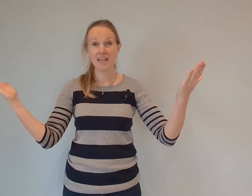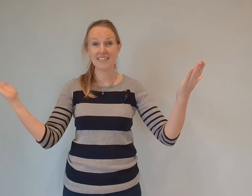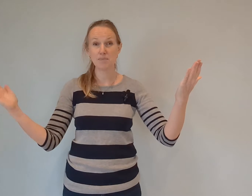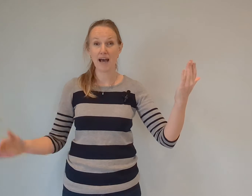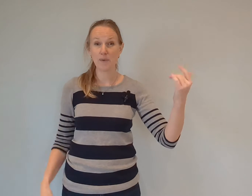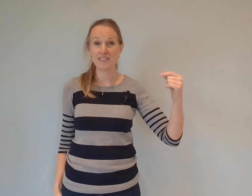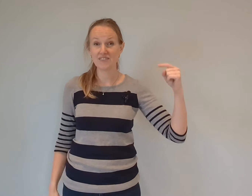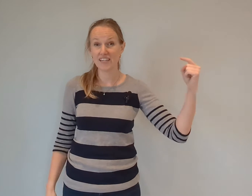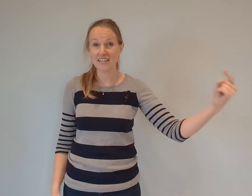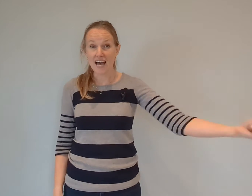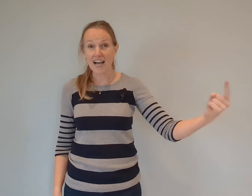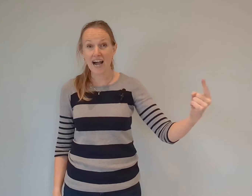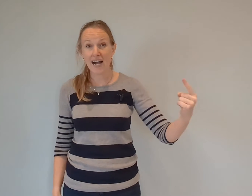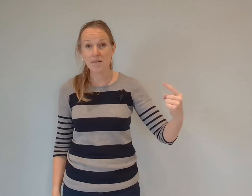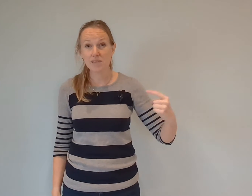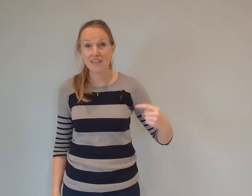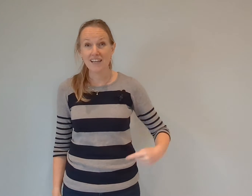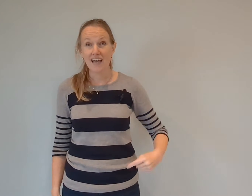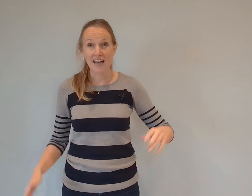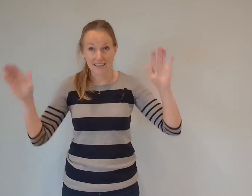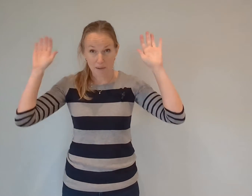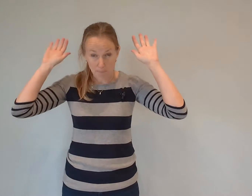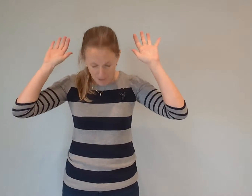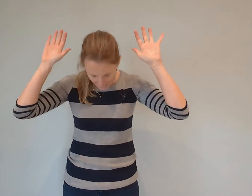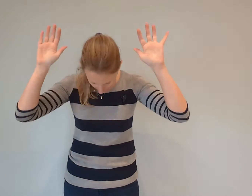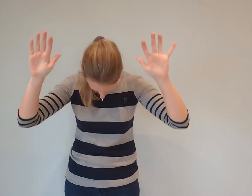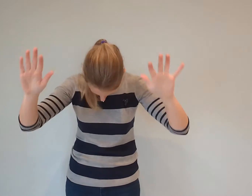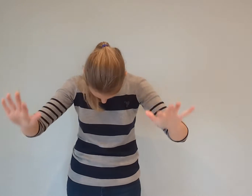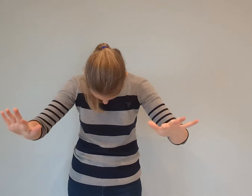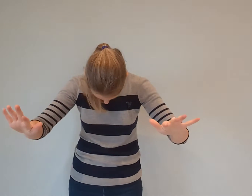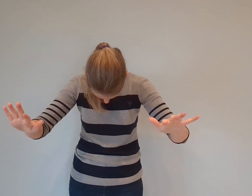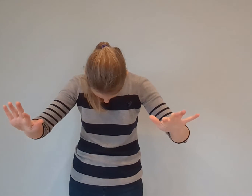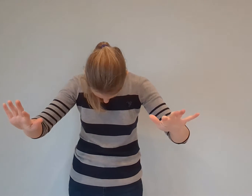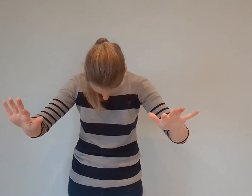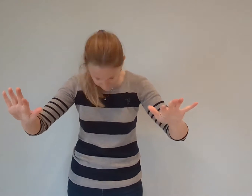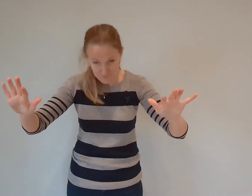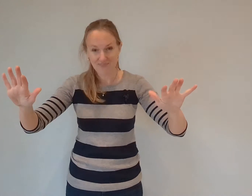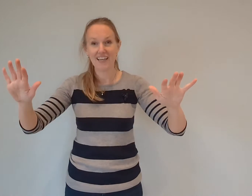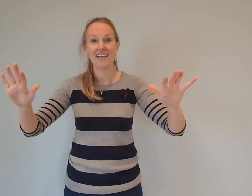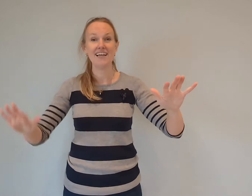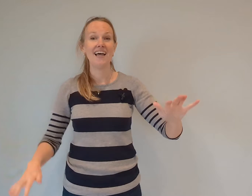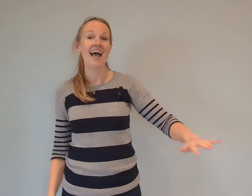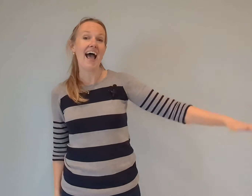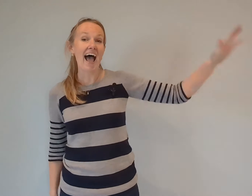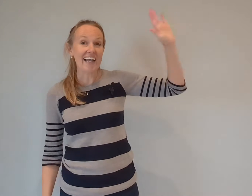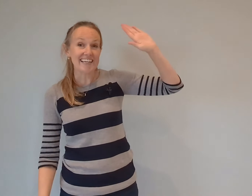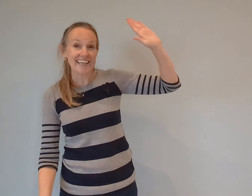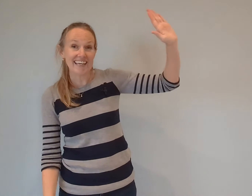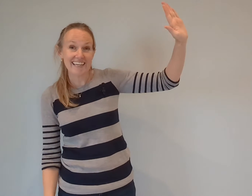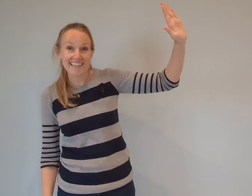let us bow at his feet. Come and then bow. Okay? At